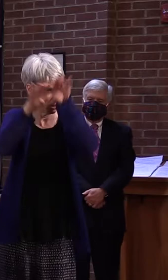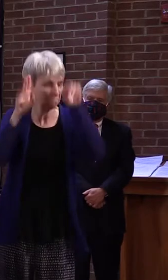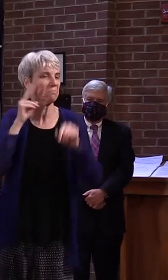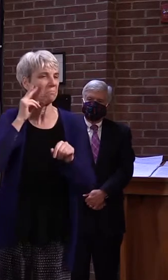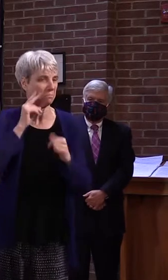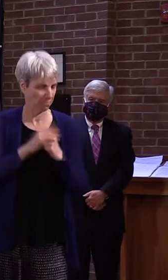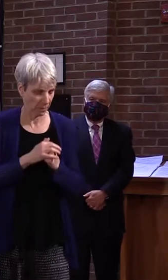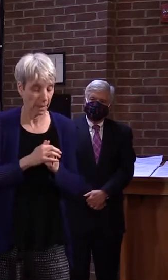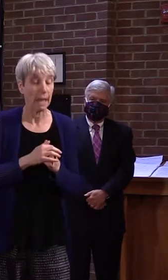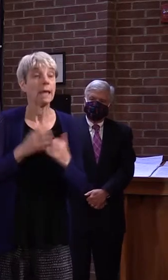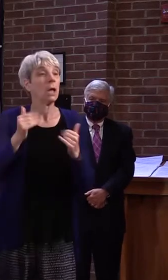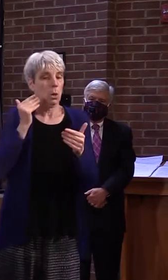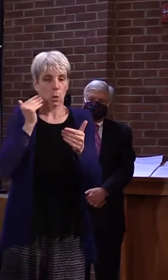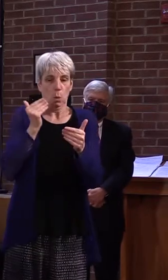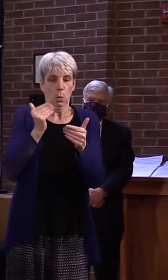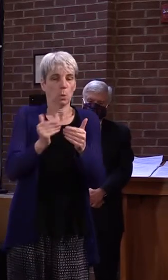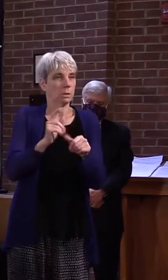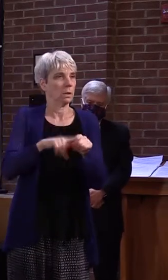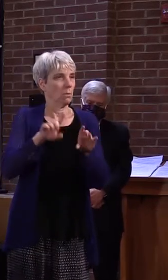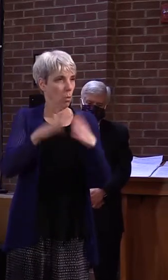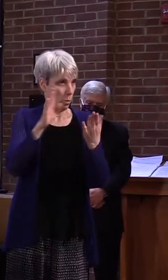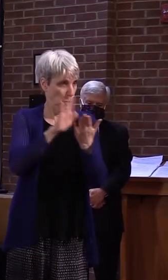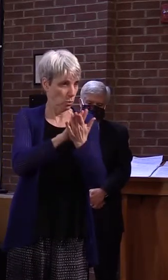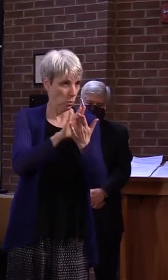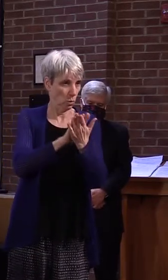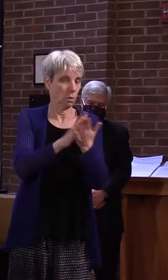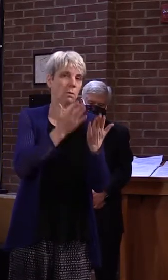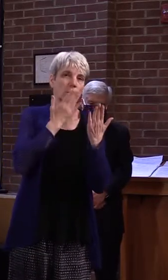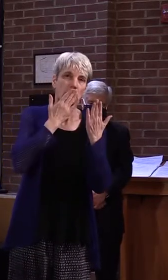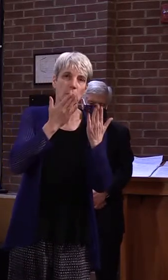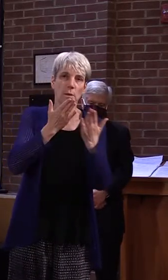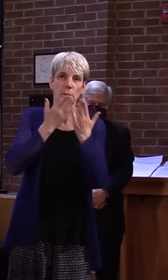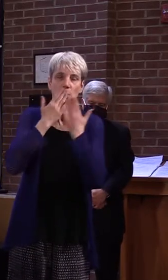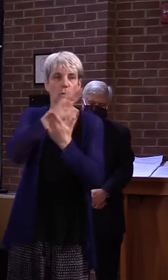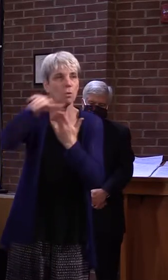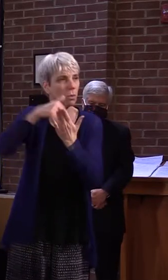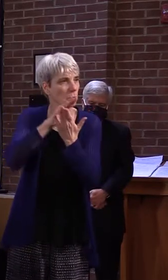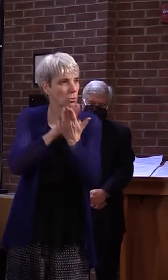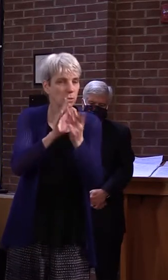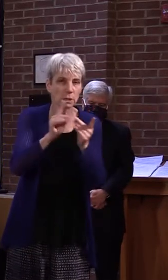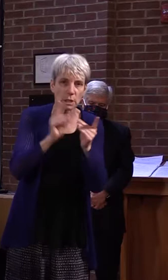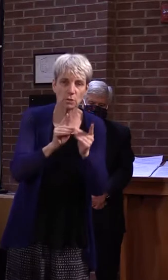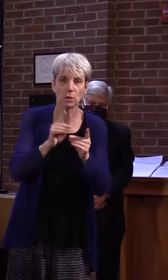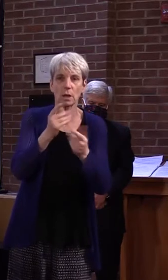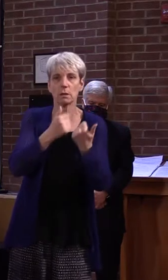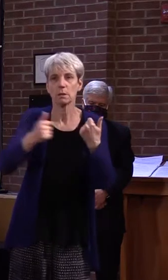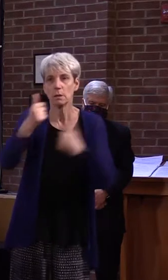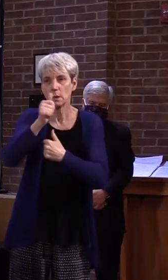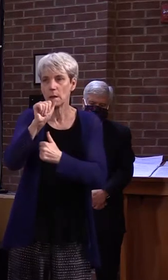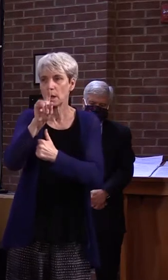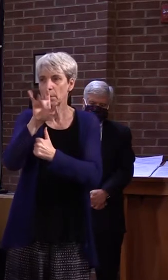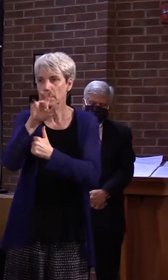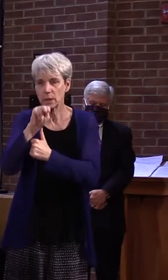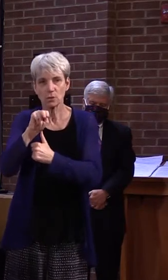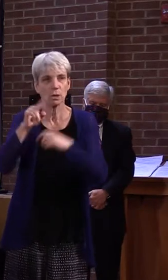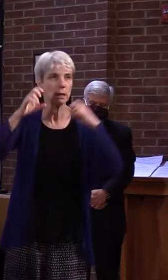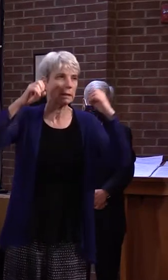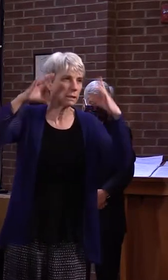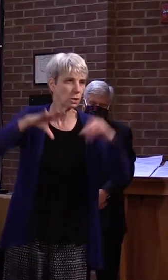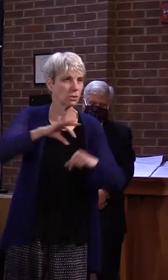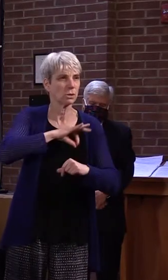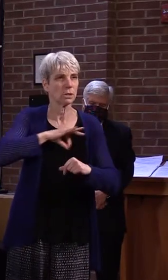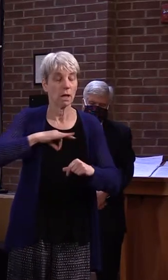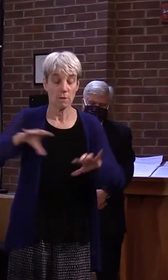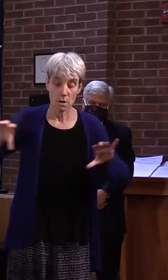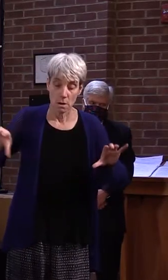year, I would like to thank all the administrators, teachers, and their school staff for their hard work in making the necessary preparations.